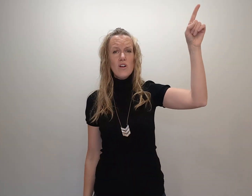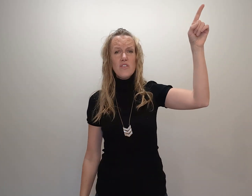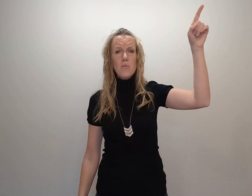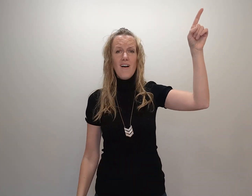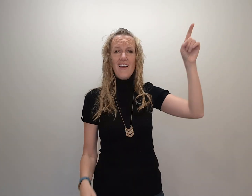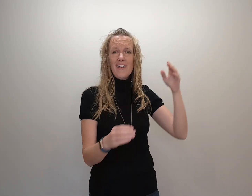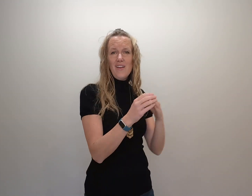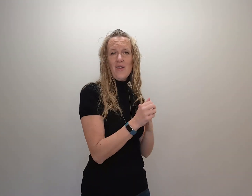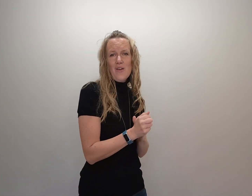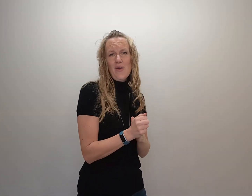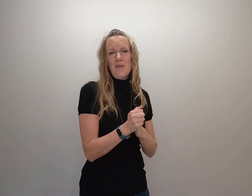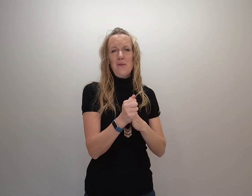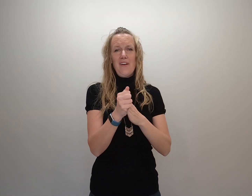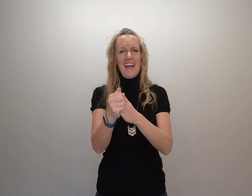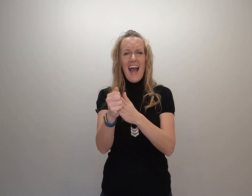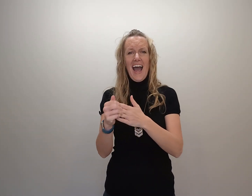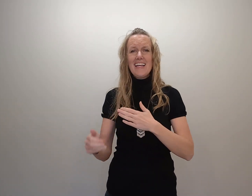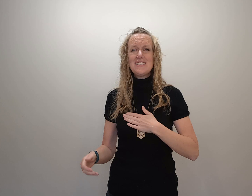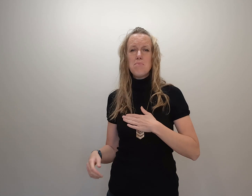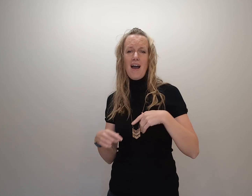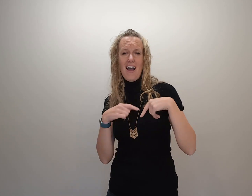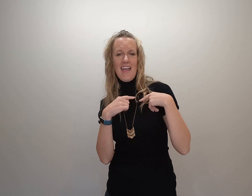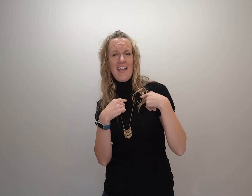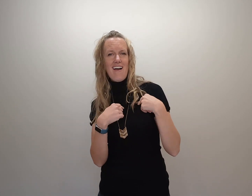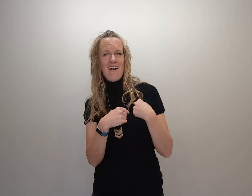You're the one who guides my heart.